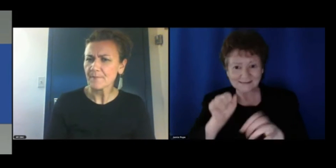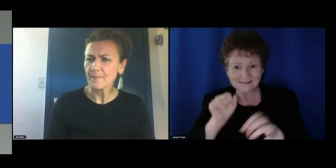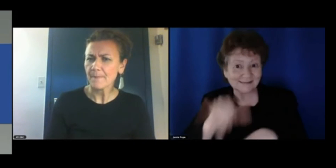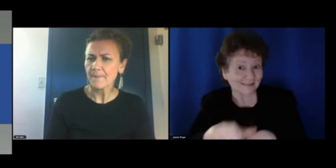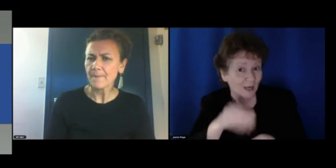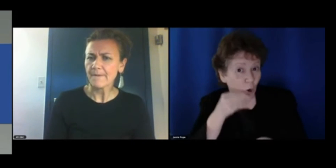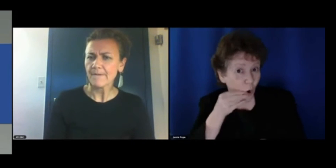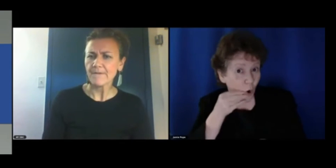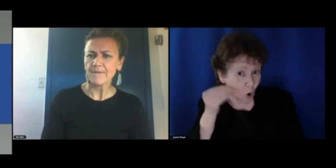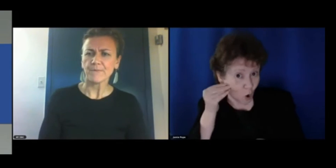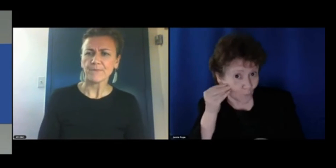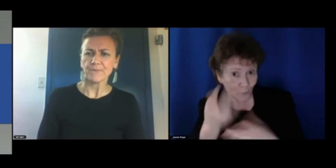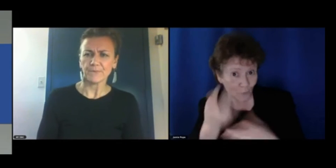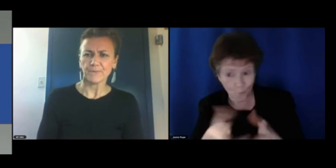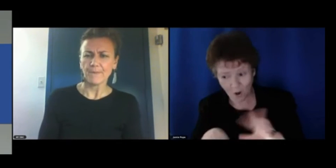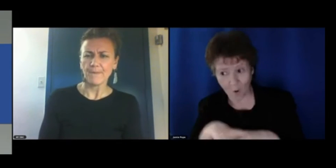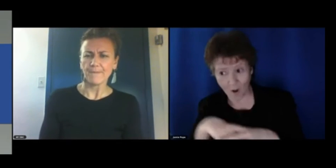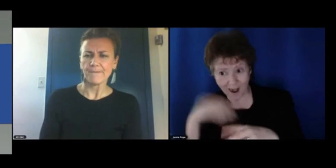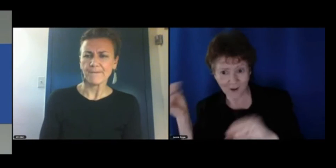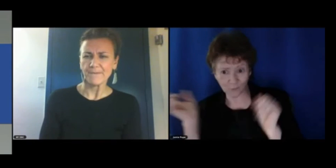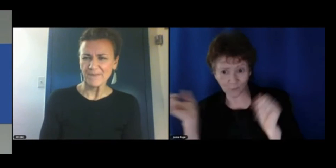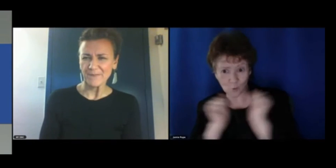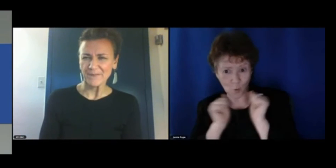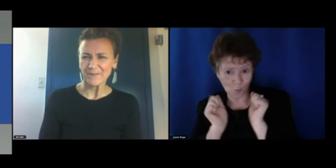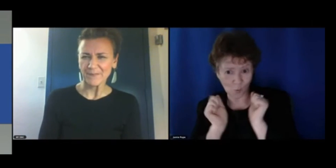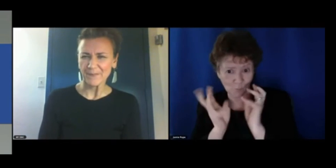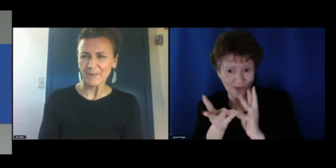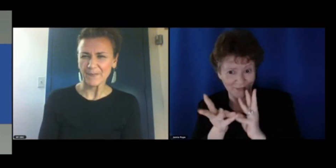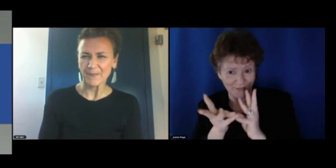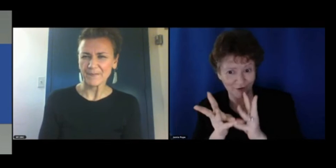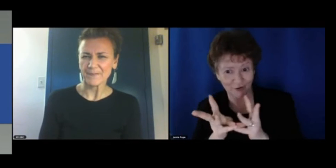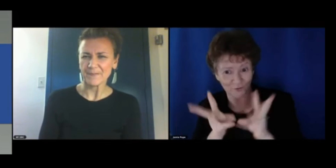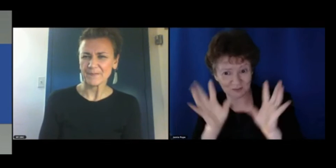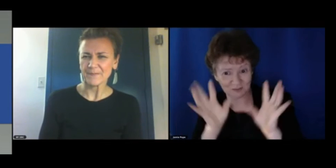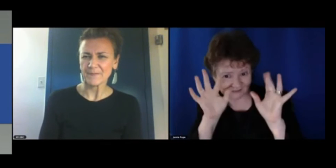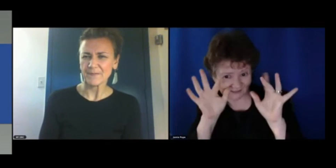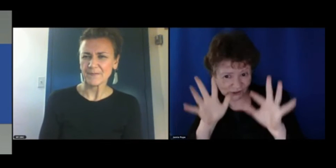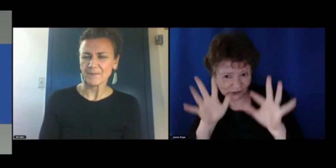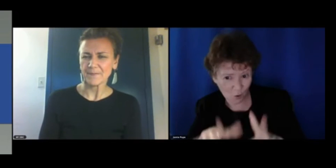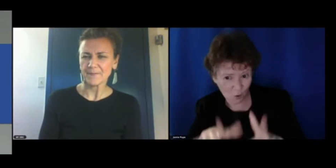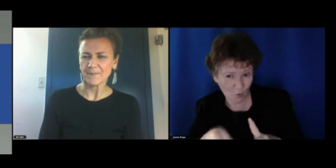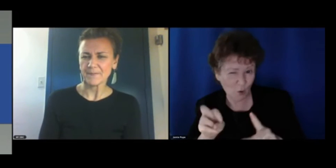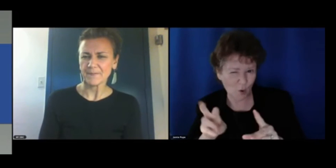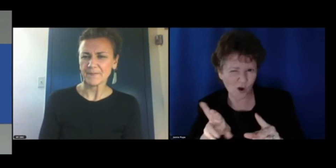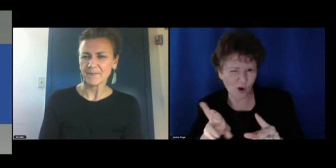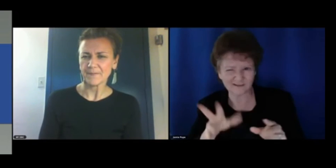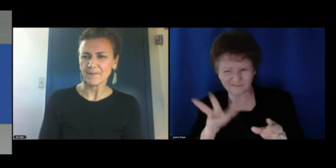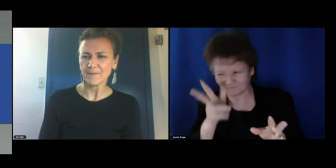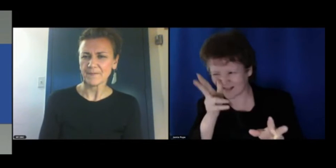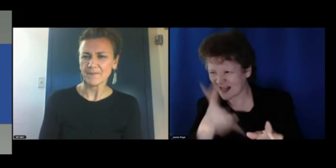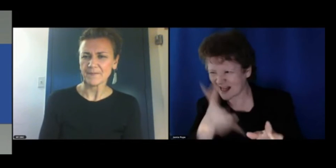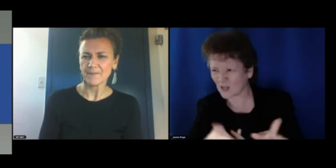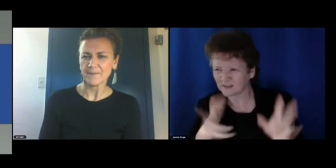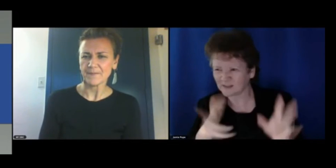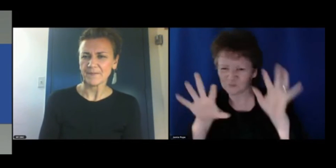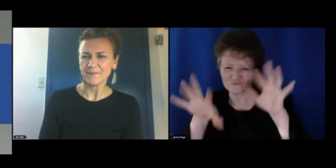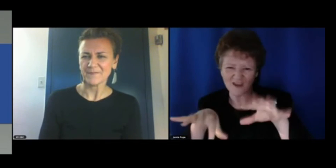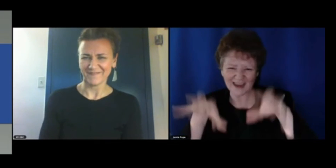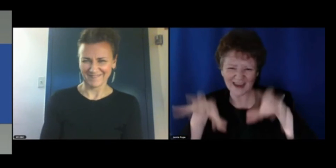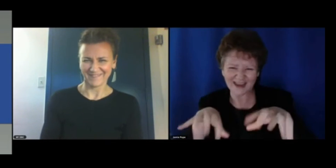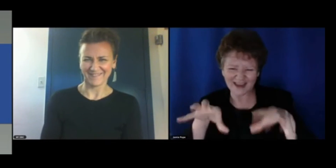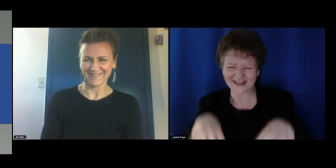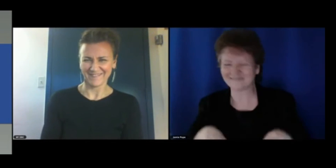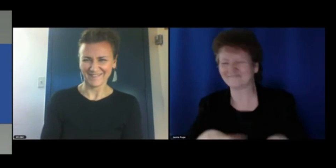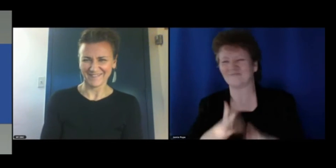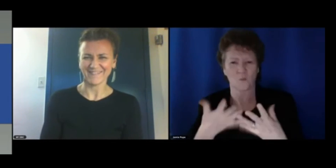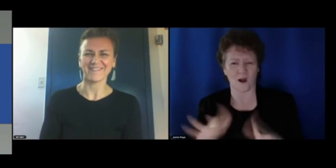So, Jamie, do you want to add about the different lessons? Oh, and also, Jamie wanted to